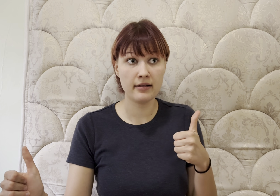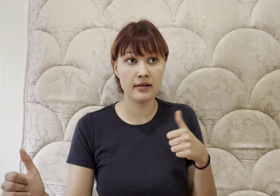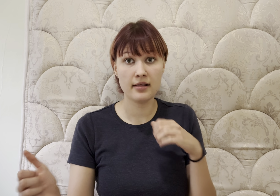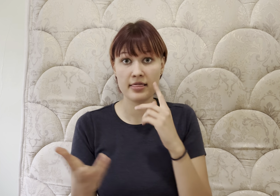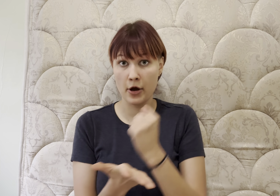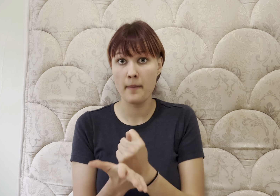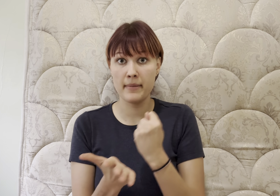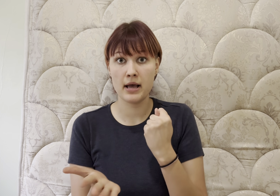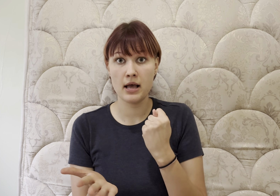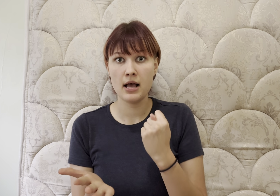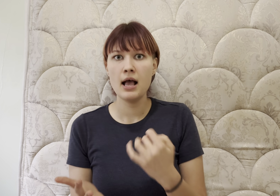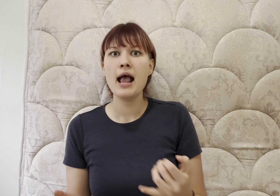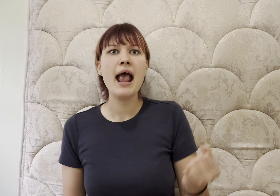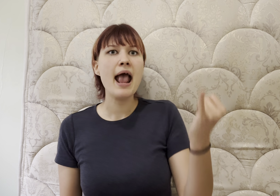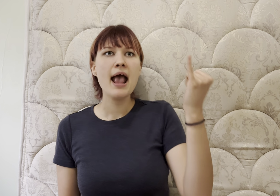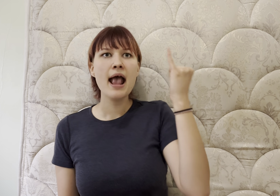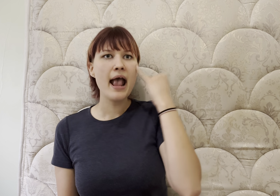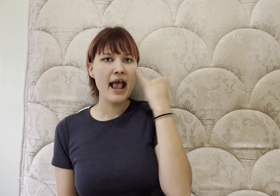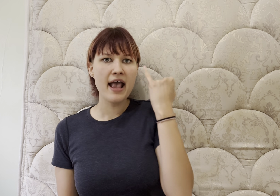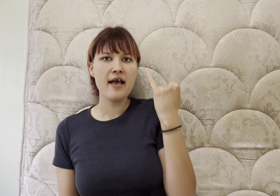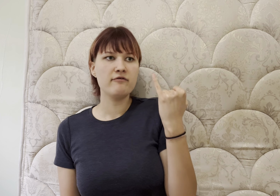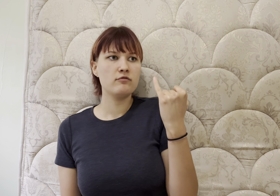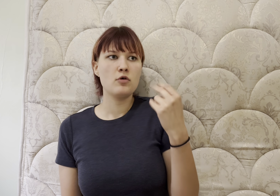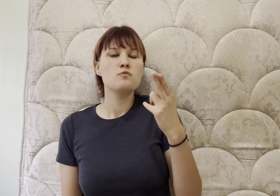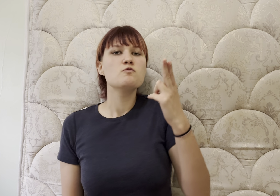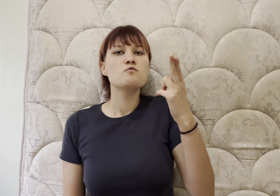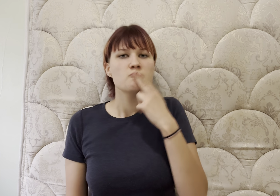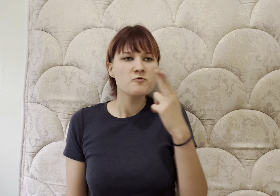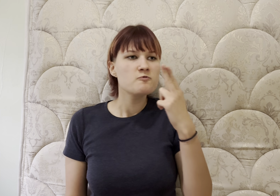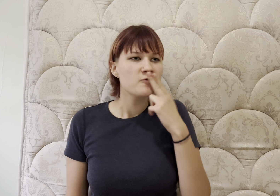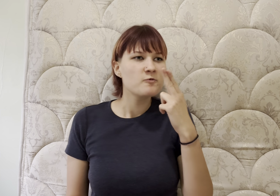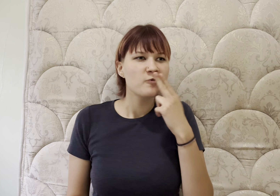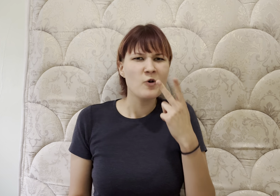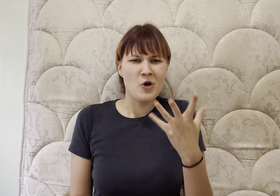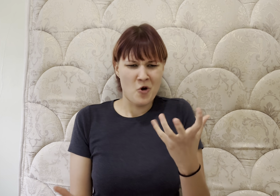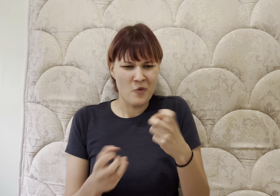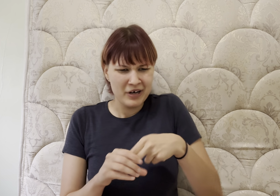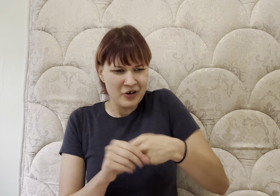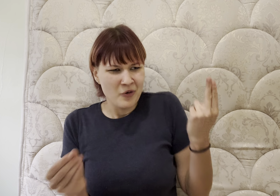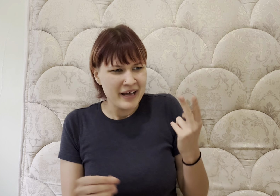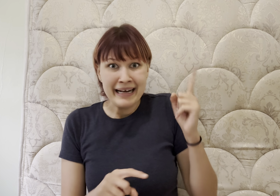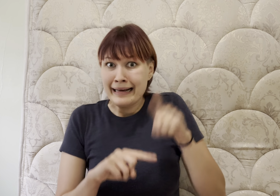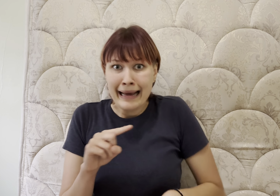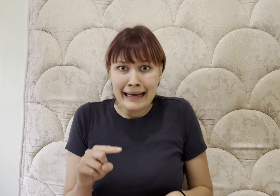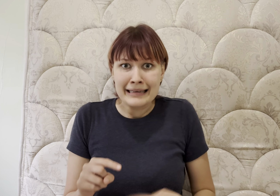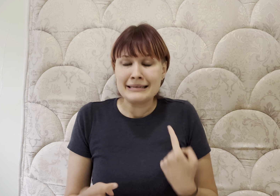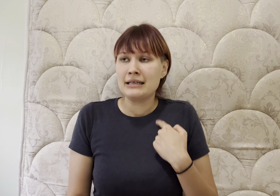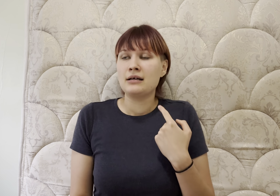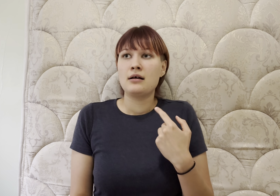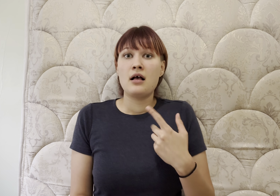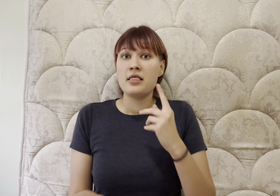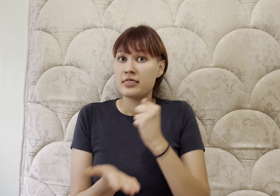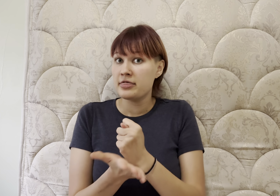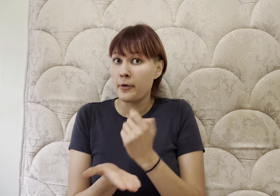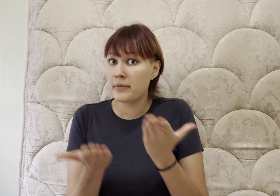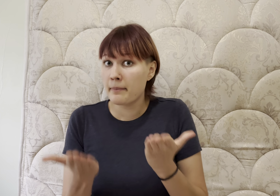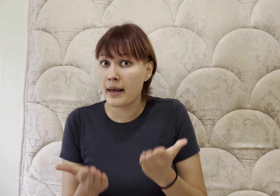little rubber band that you snap so you have a flick onto your wrist. Here is a type of